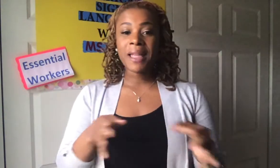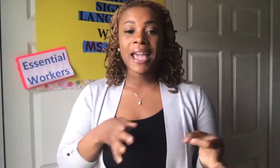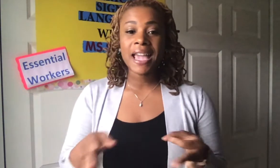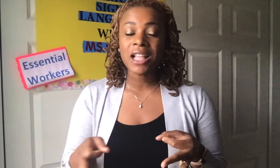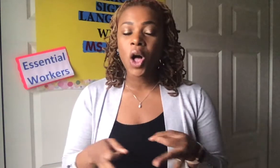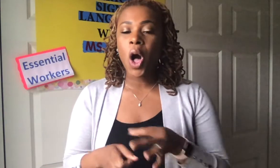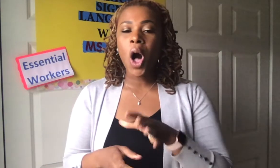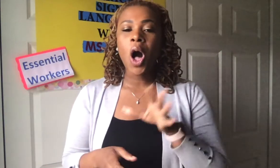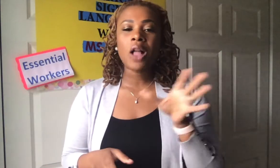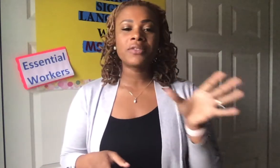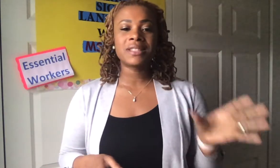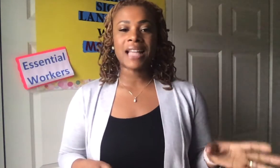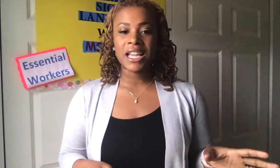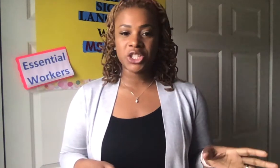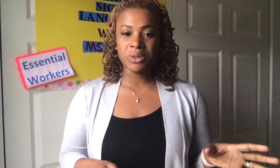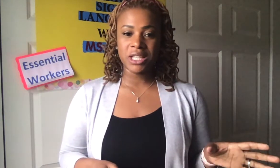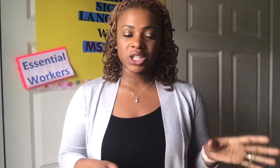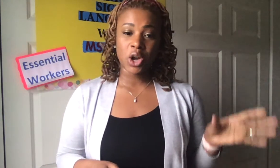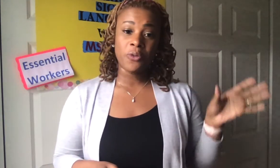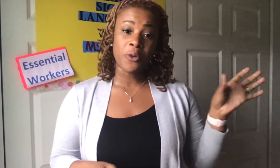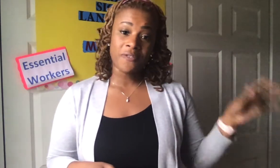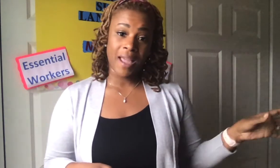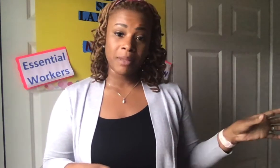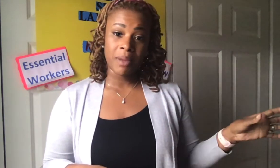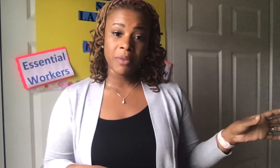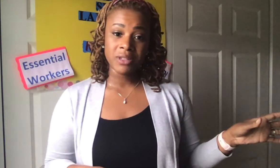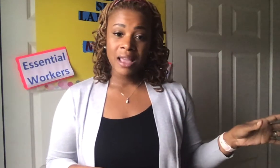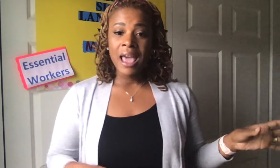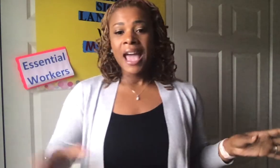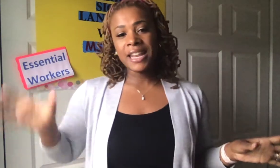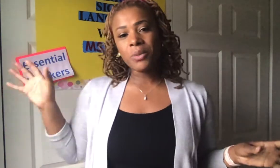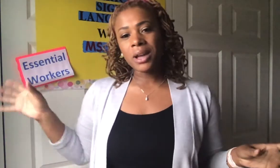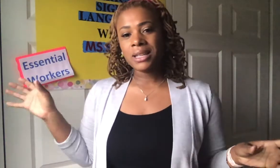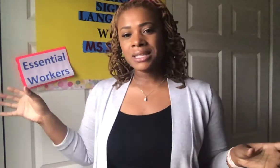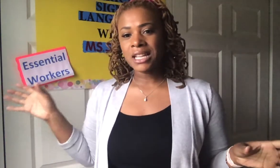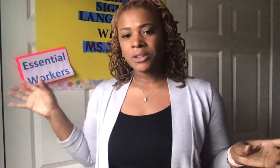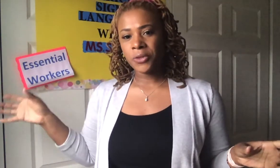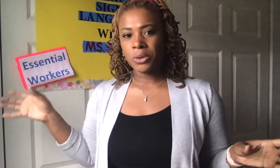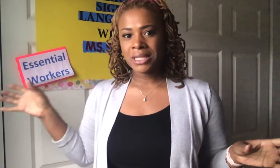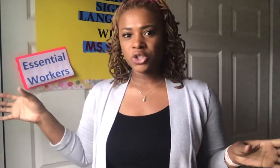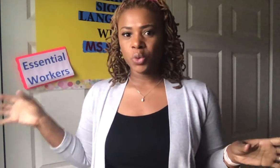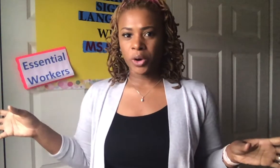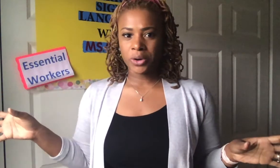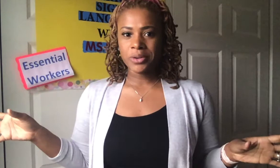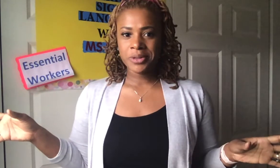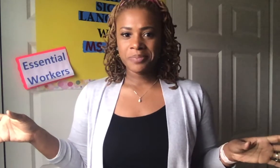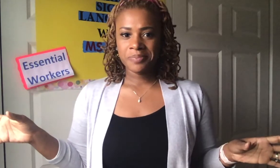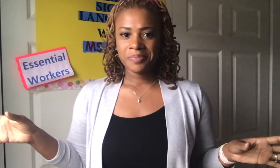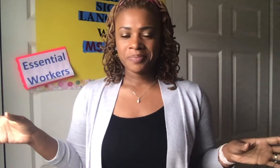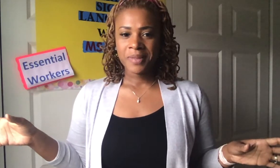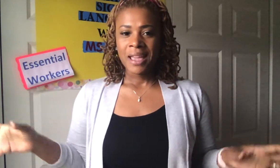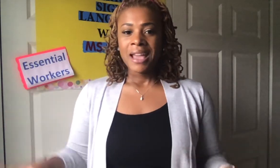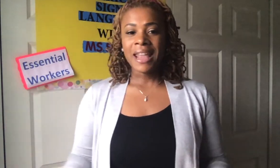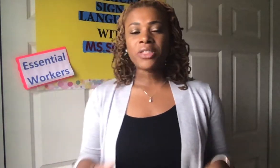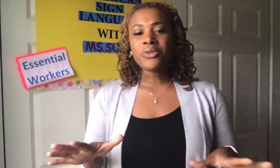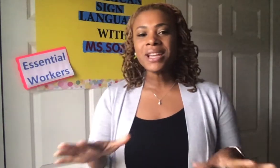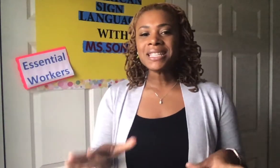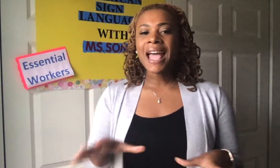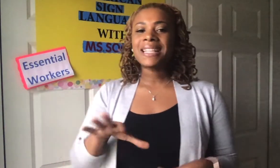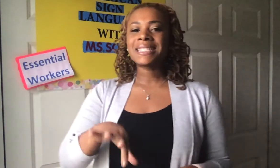explain all of the signs you need to know for family members, and then we're going to discuss a few essential workers. Now, the reason I decided